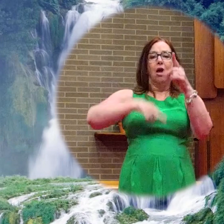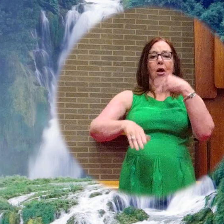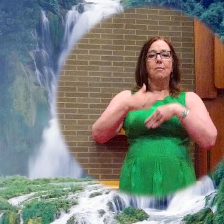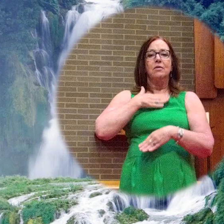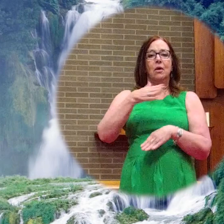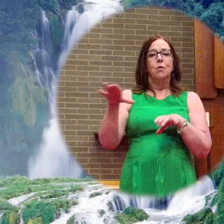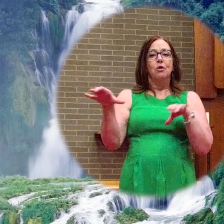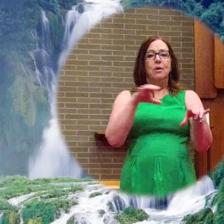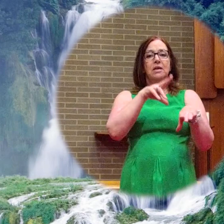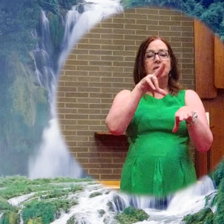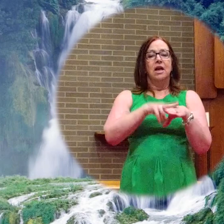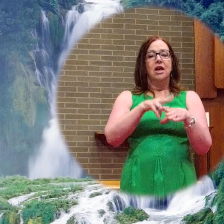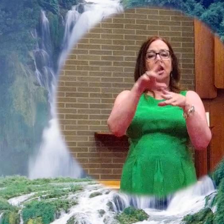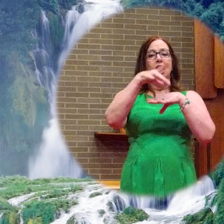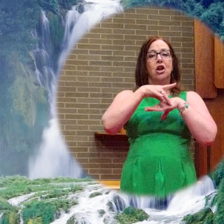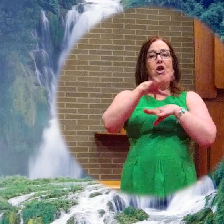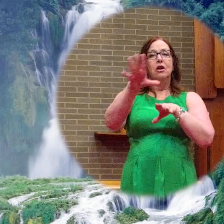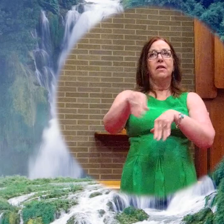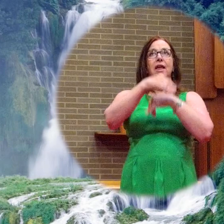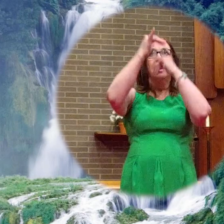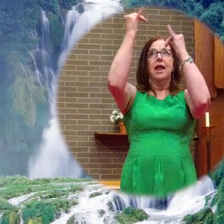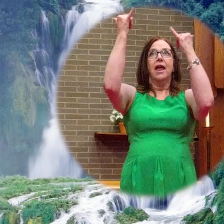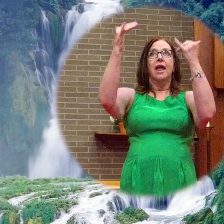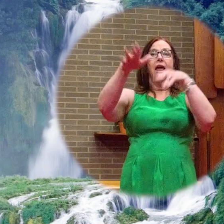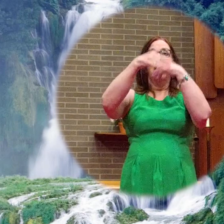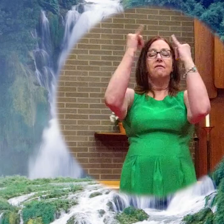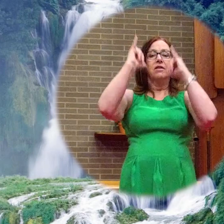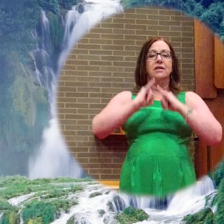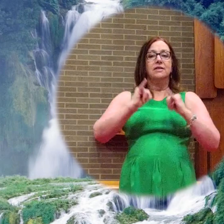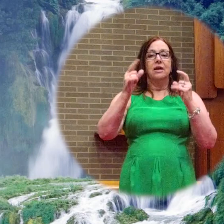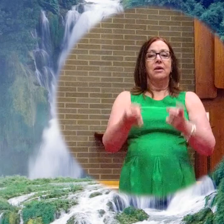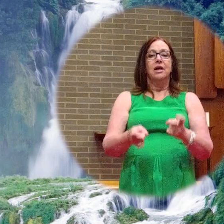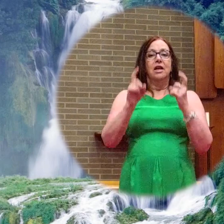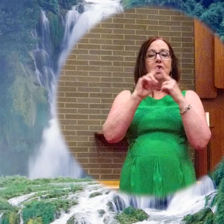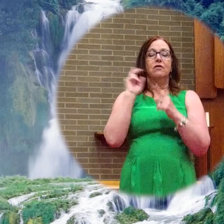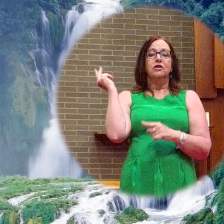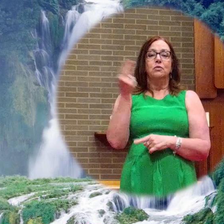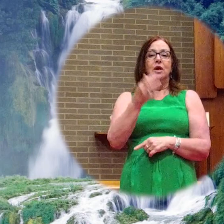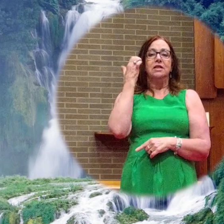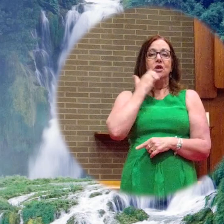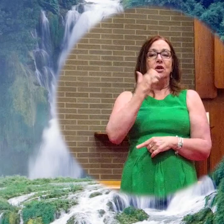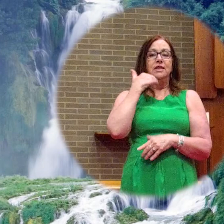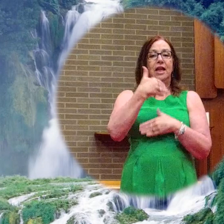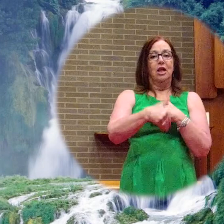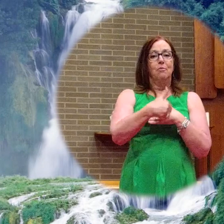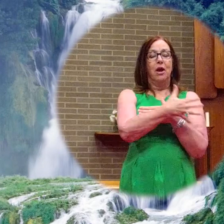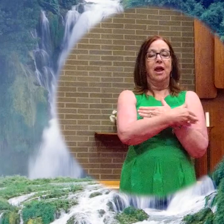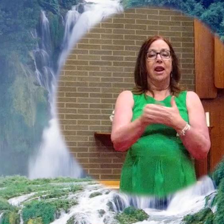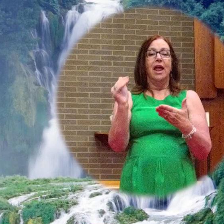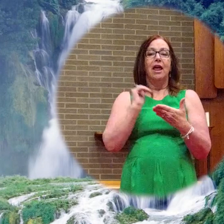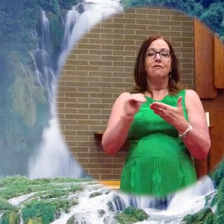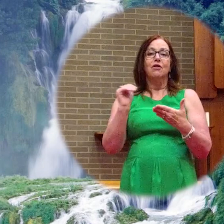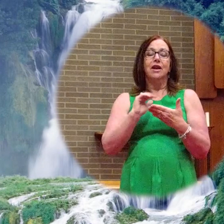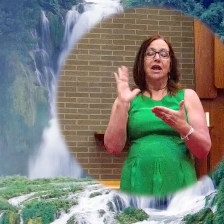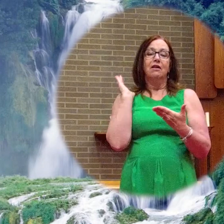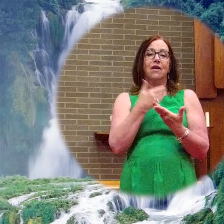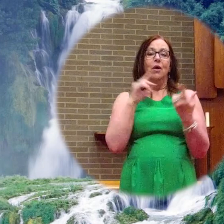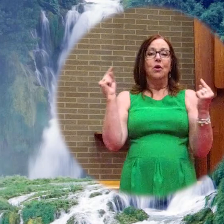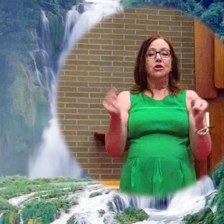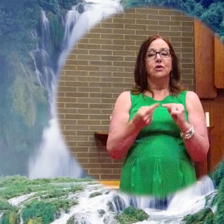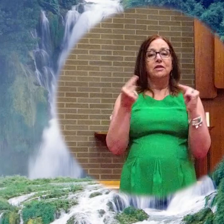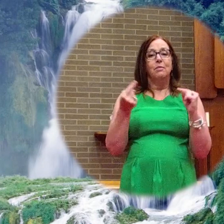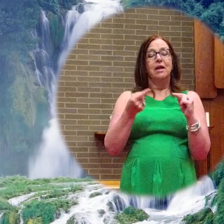will be done, on earth as it is in heaven. Give us this day our daily bread, and forgive us our